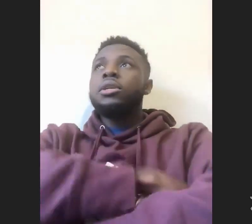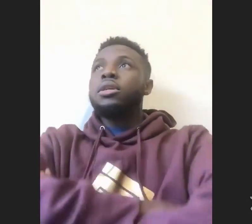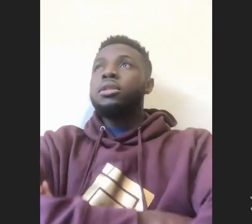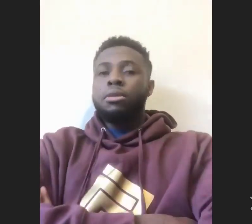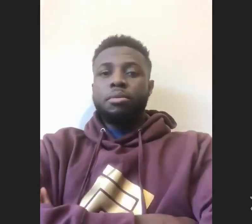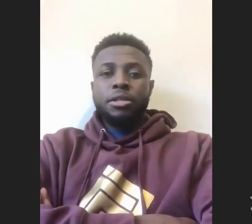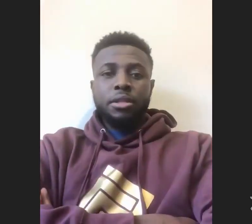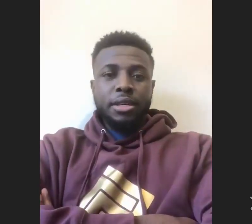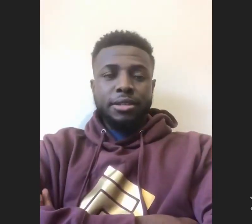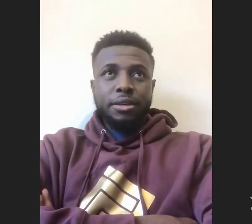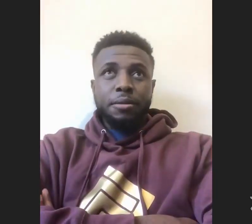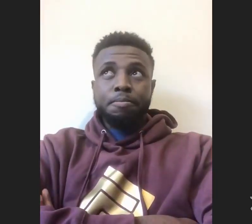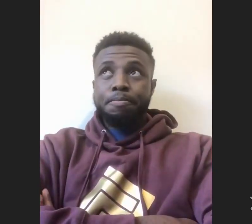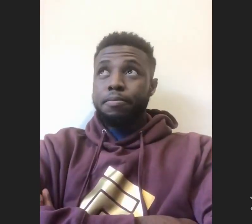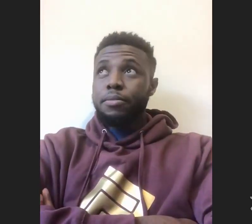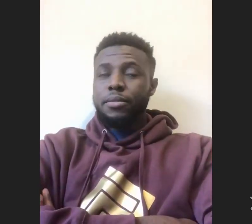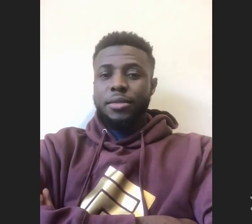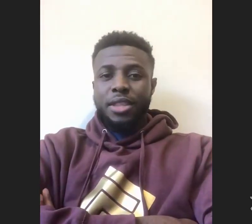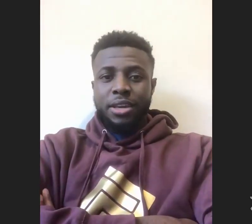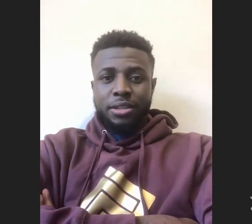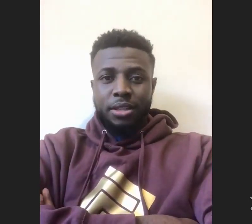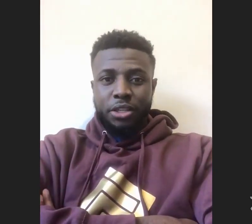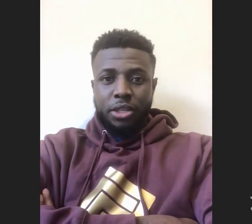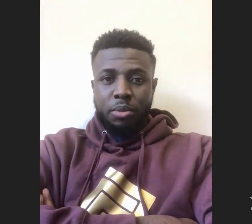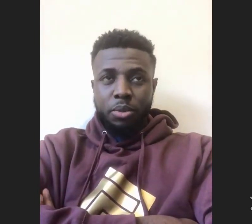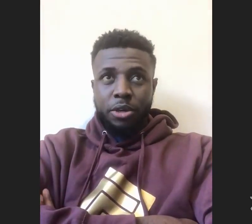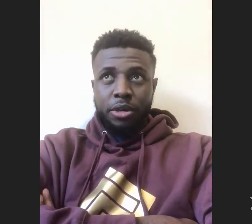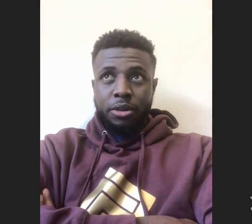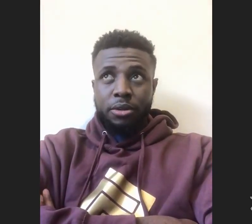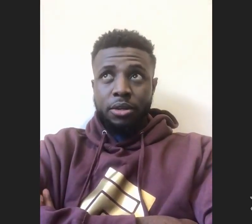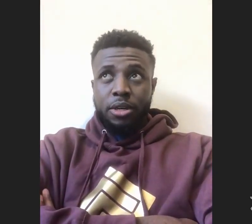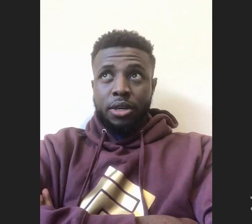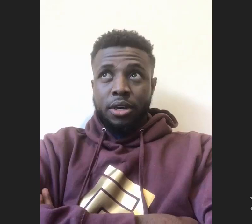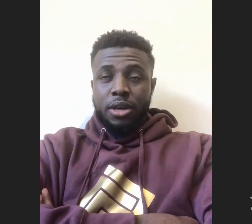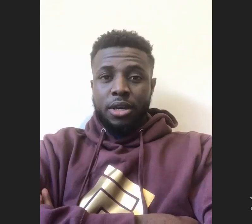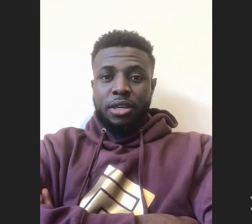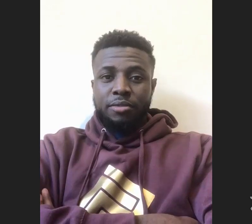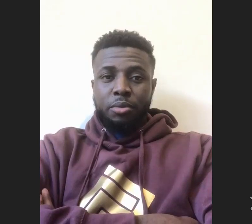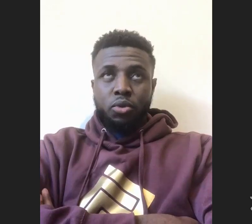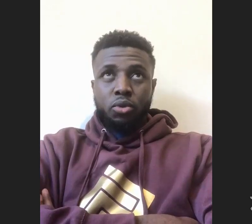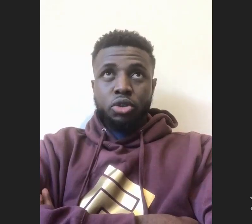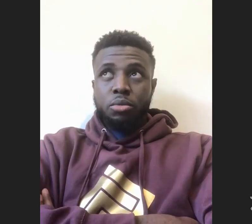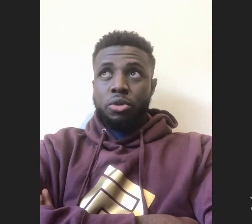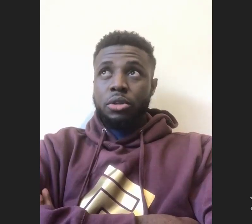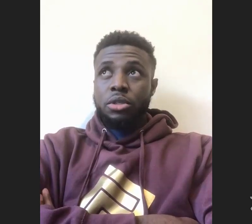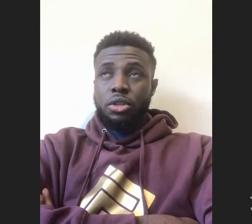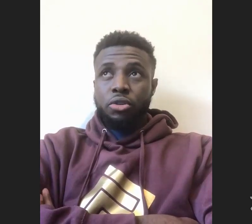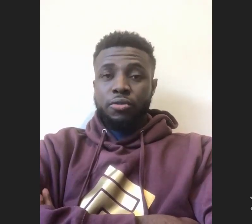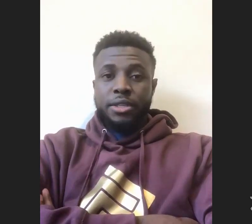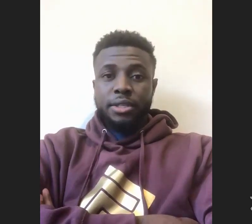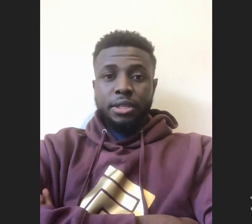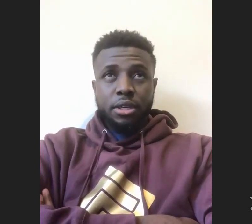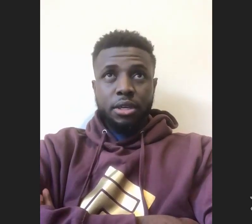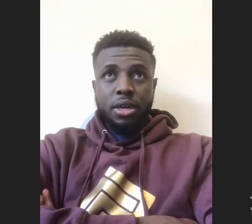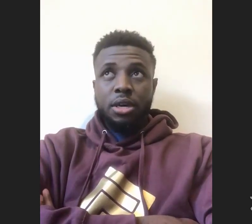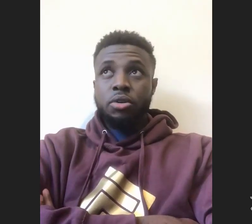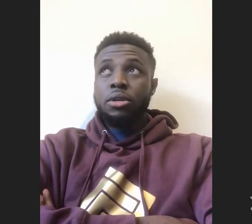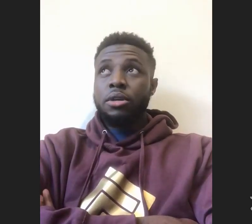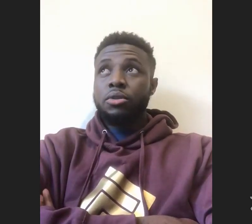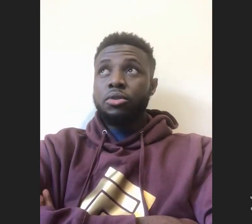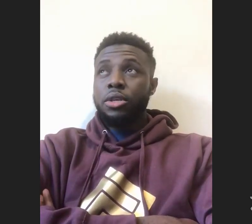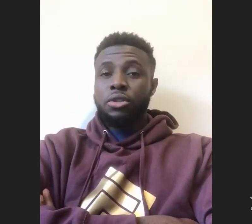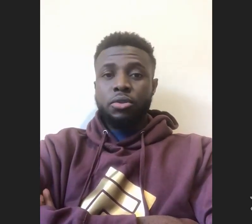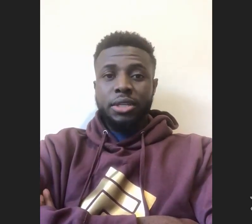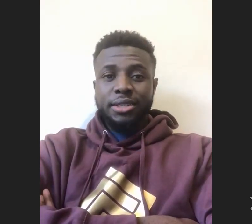currently studying a master's in international public health at the Liverpool John Morris University. I